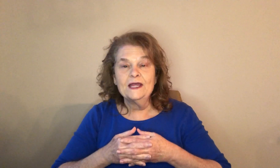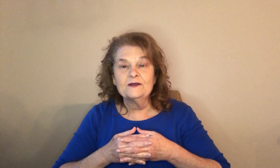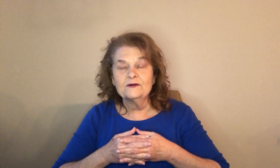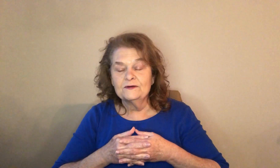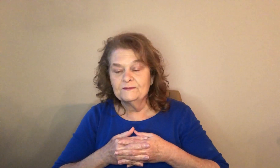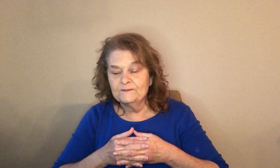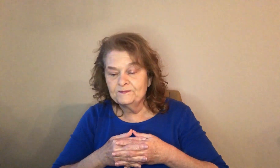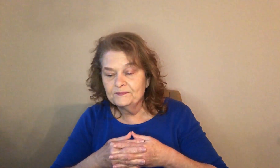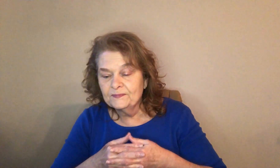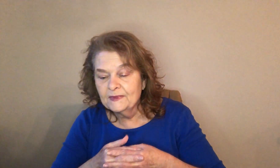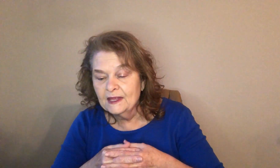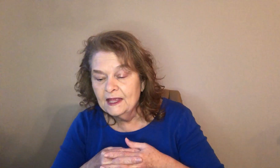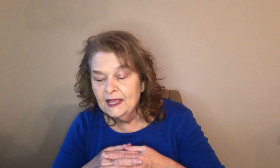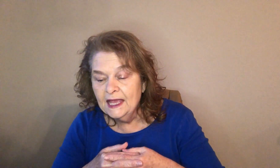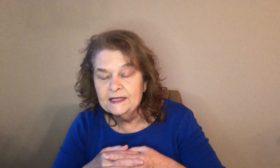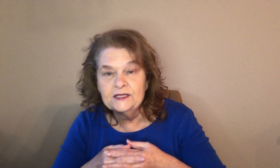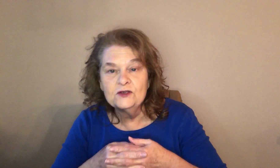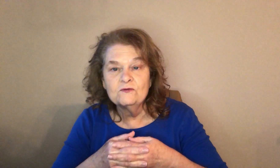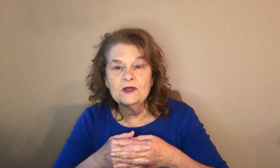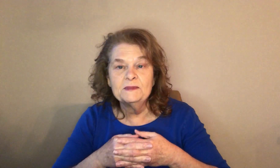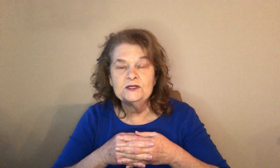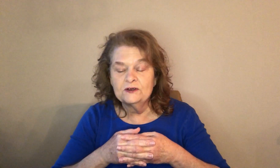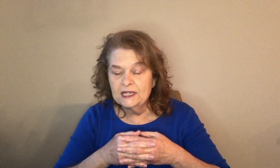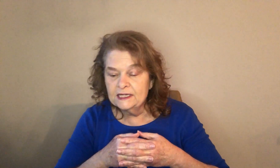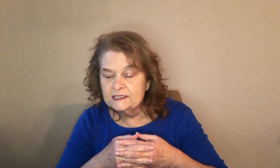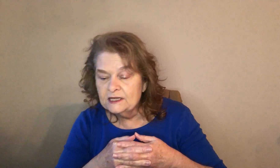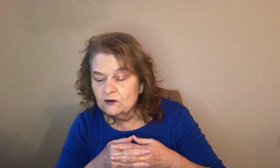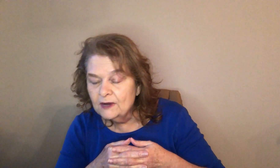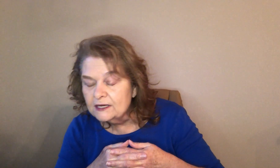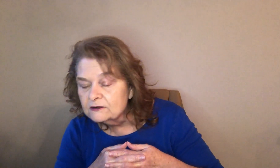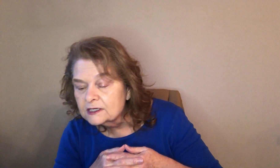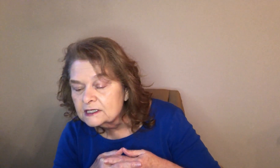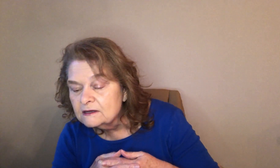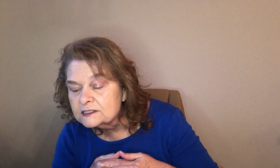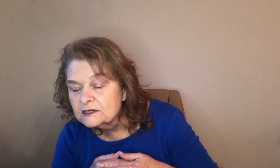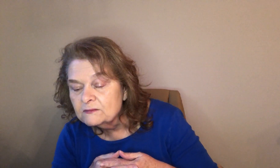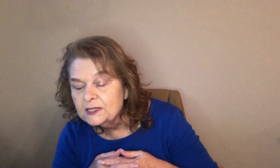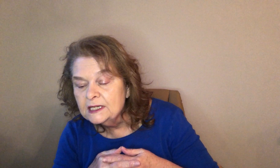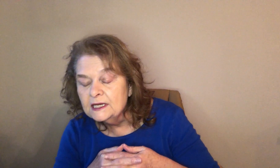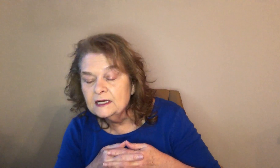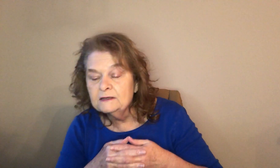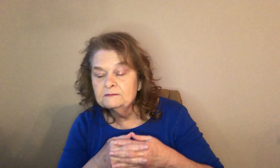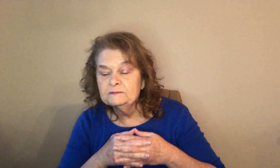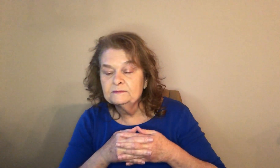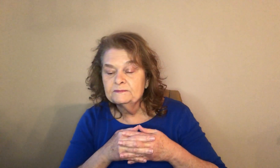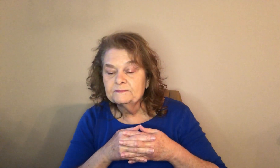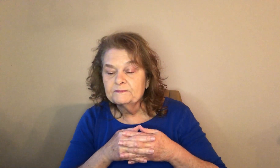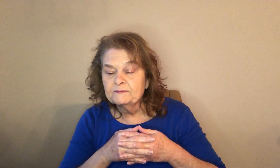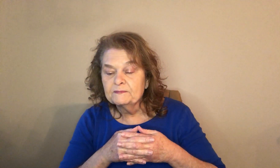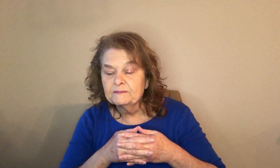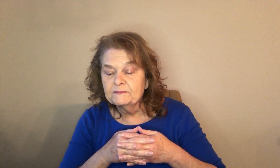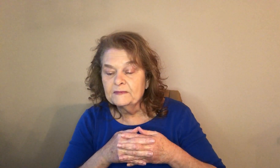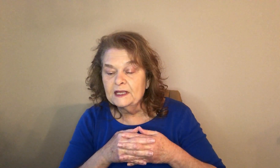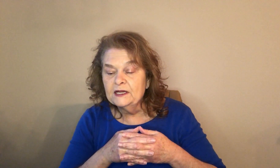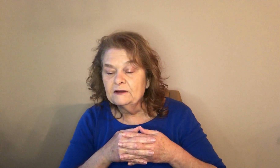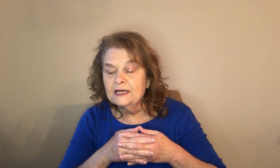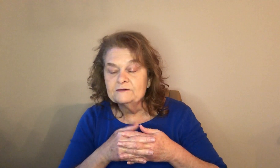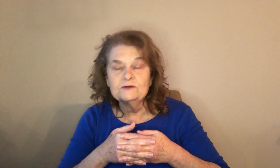Quaker. And then you're rubbing your hands. Now, Quaker could also be, you know, like